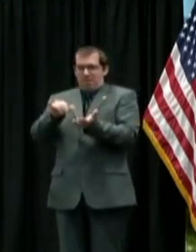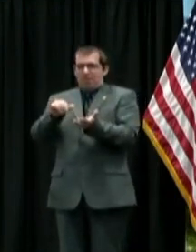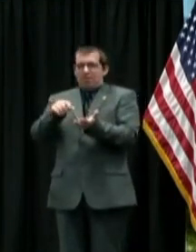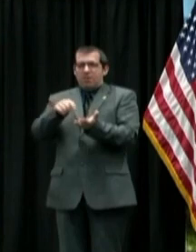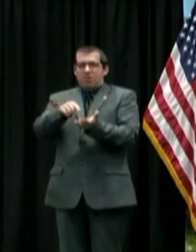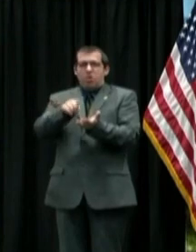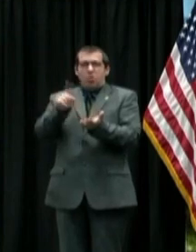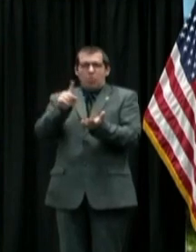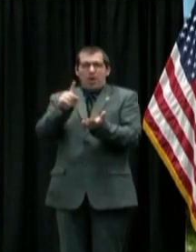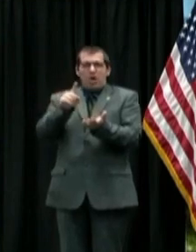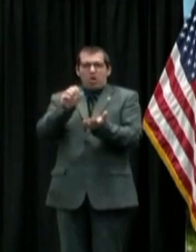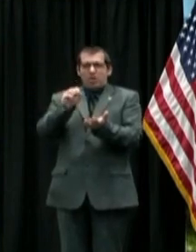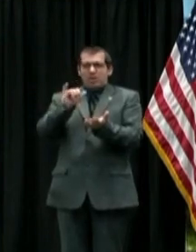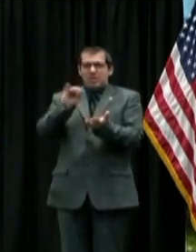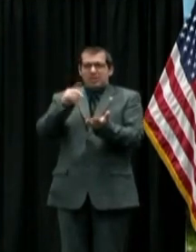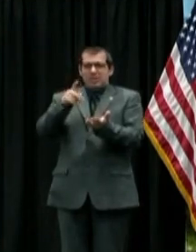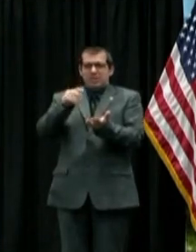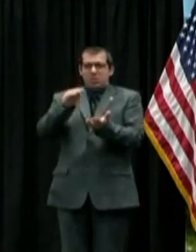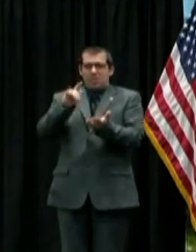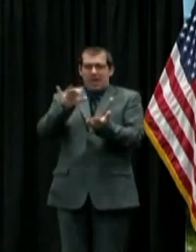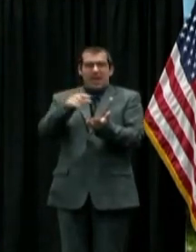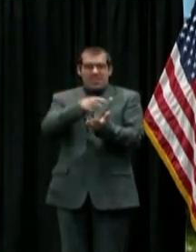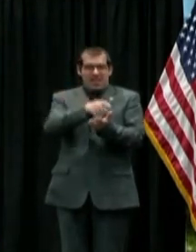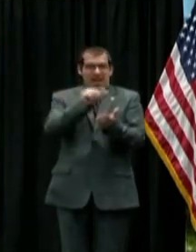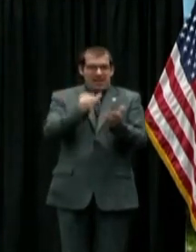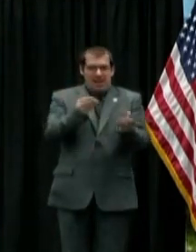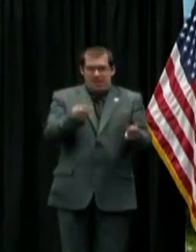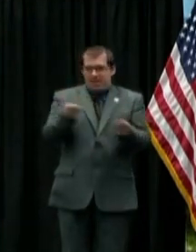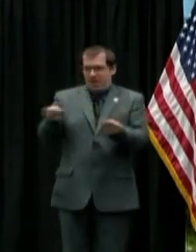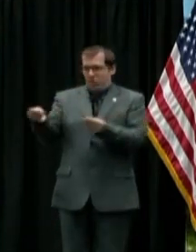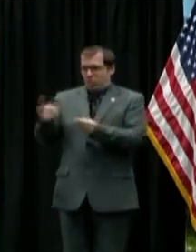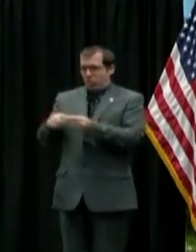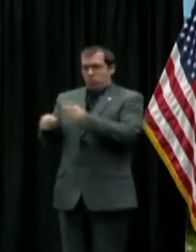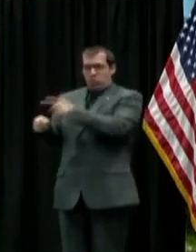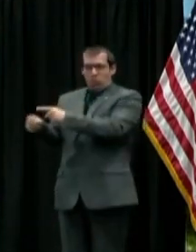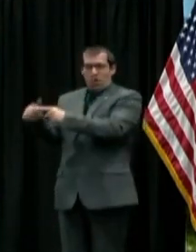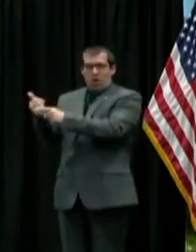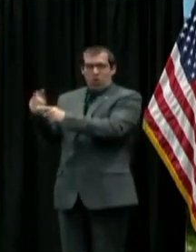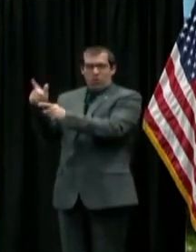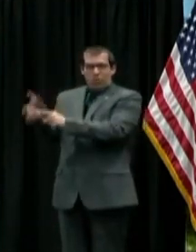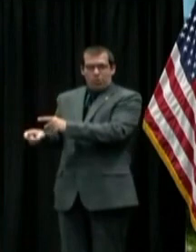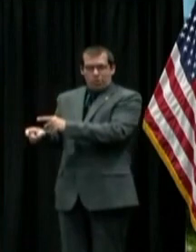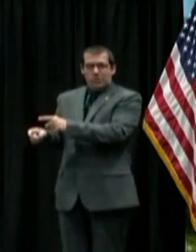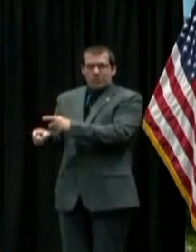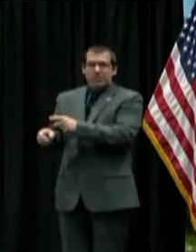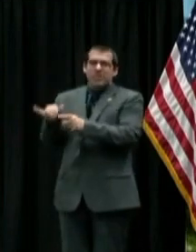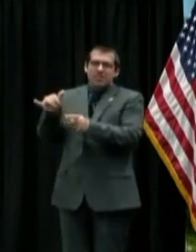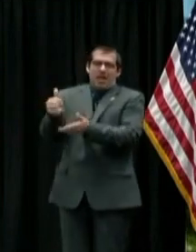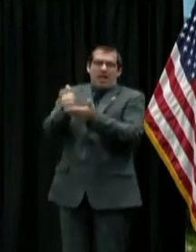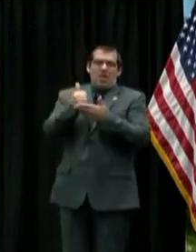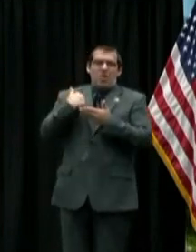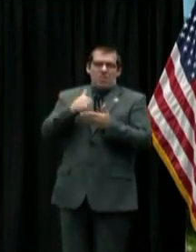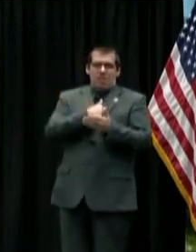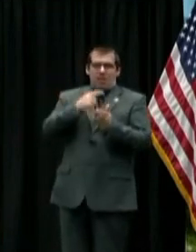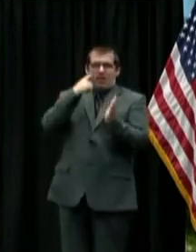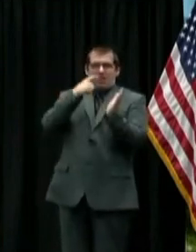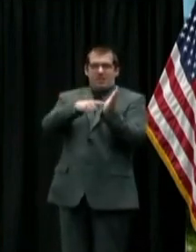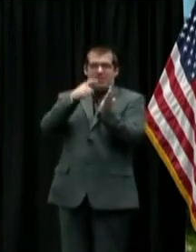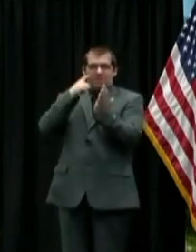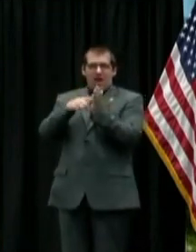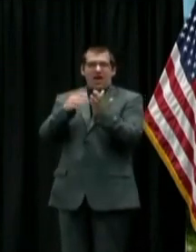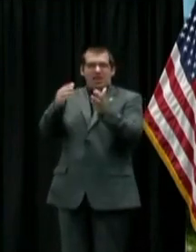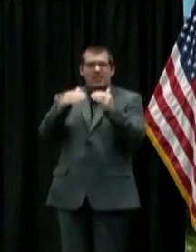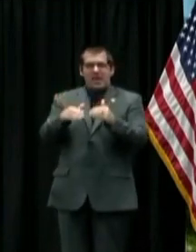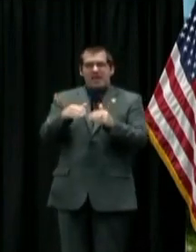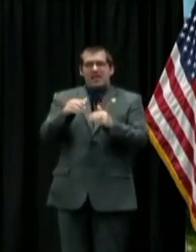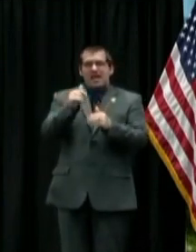the symptomatic because they can carry it to someone else. And so that's helpful to be able to identify those. The next